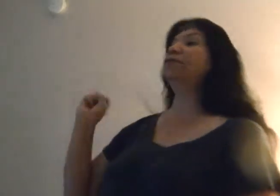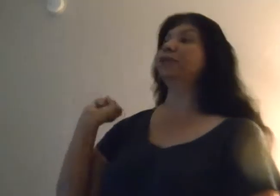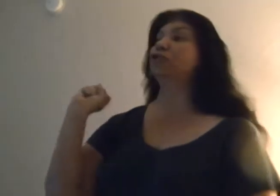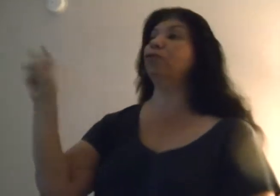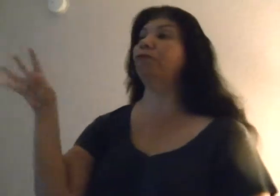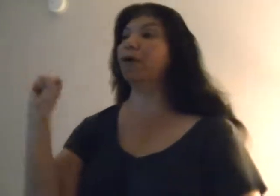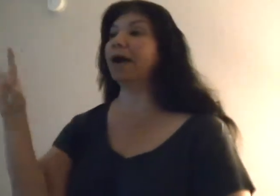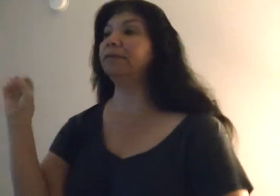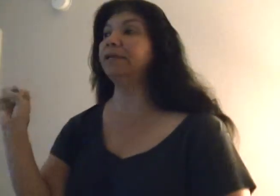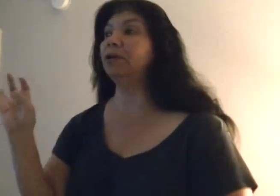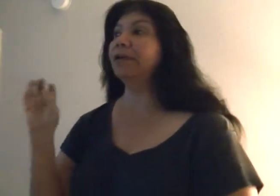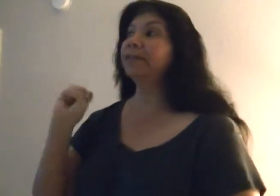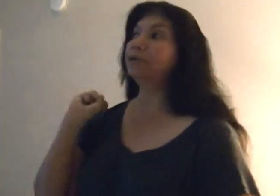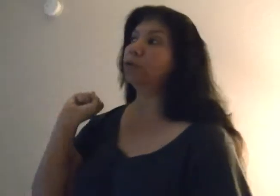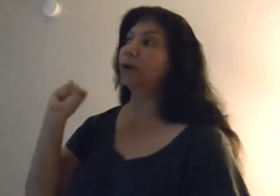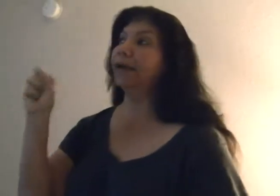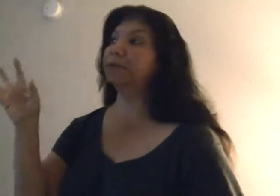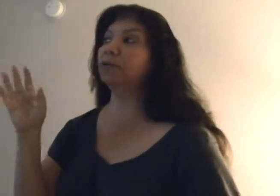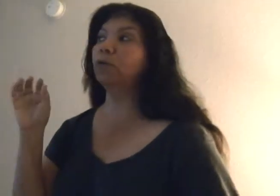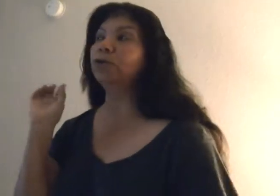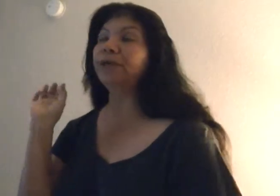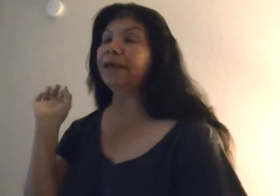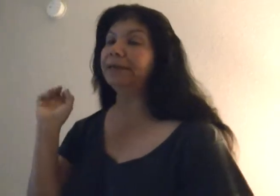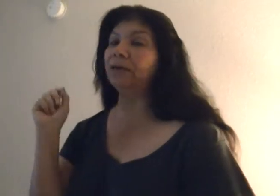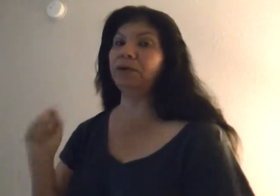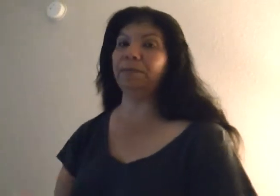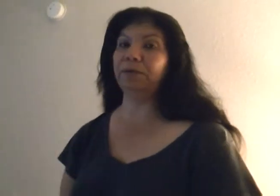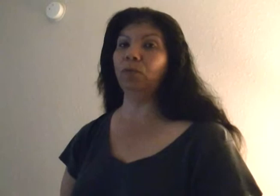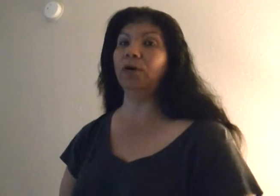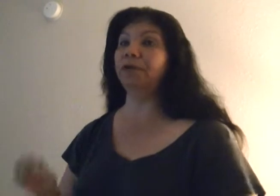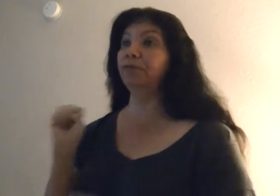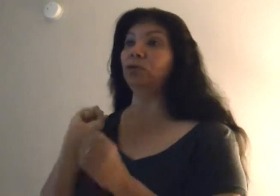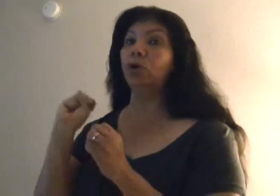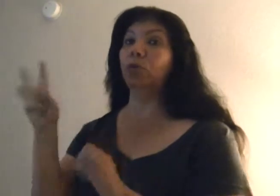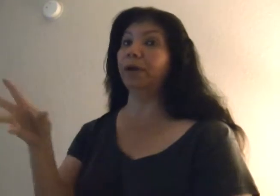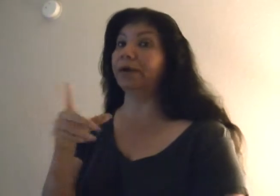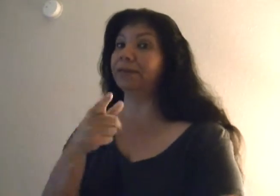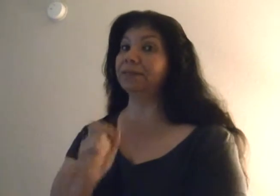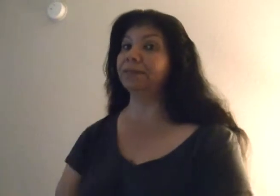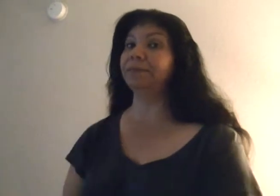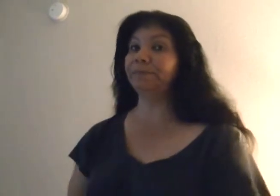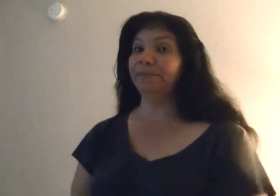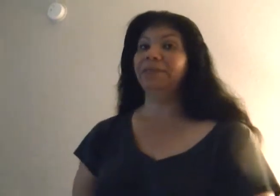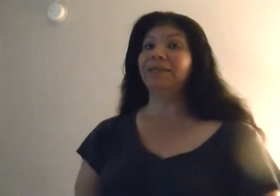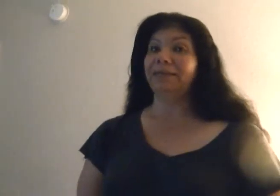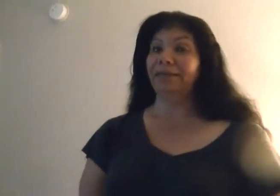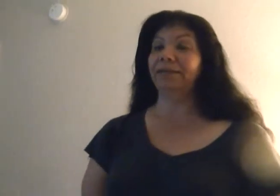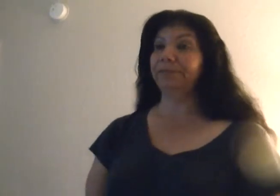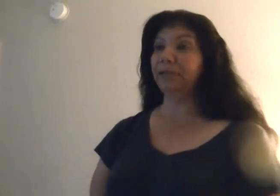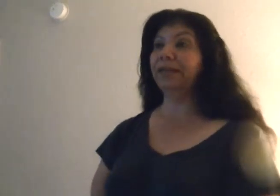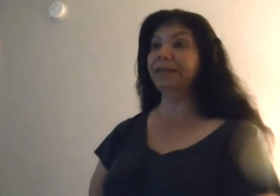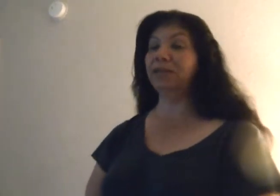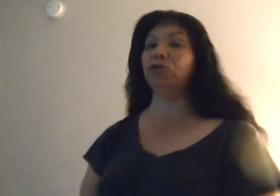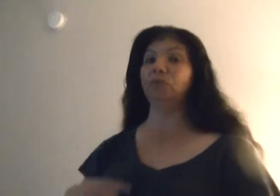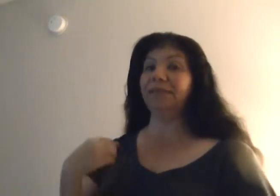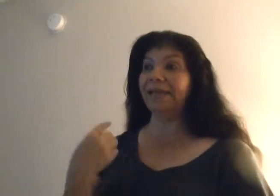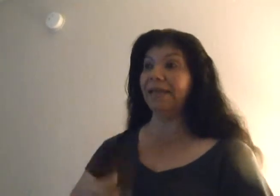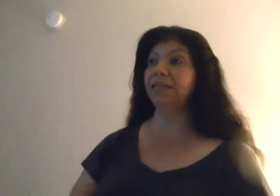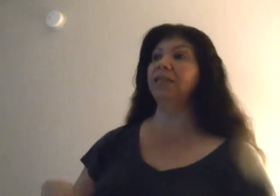get too far out there, then you're way out there where you can't hear him anymore. And that's dangerous because you can get calloused. Yeah, and then